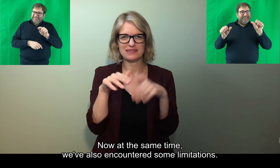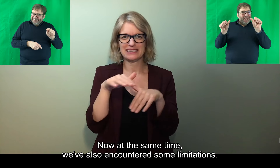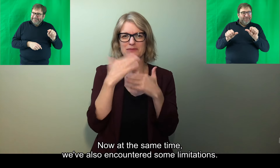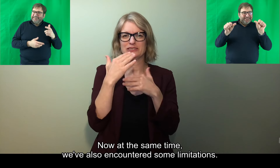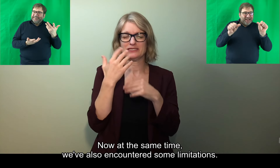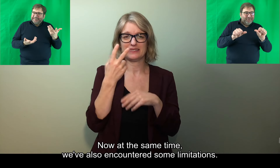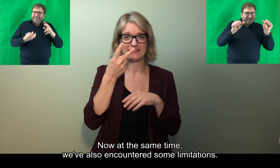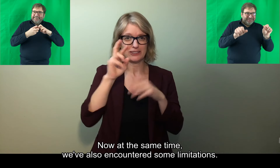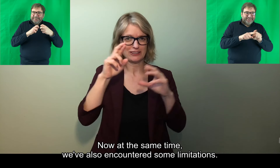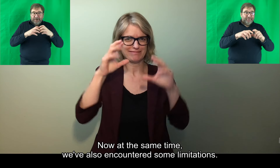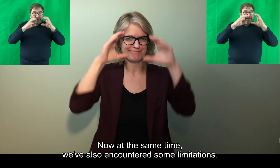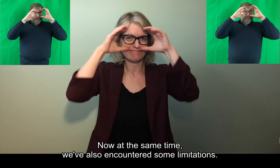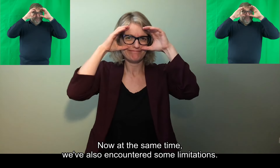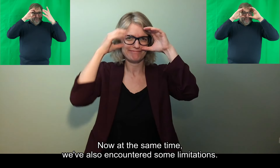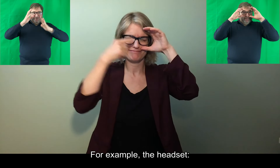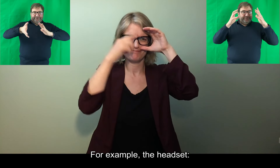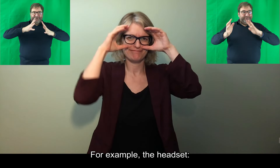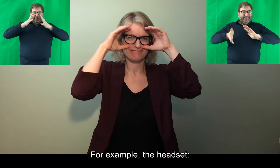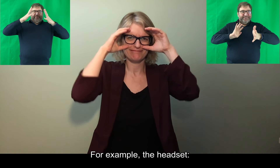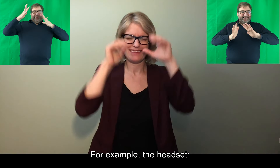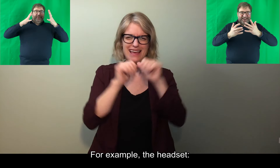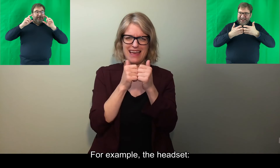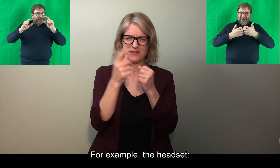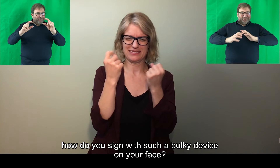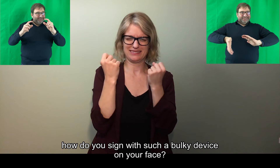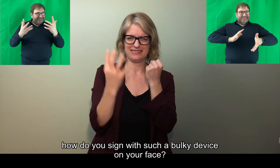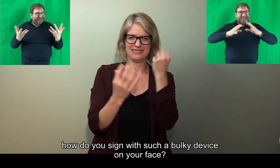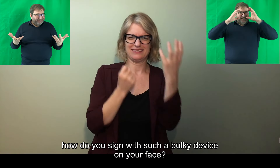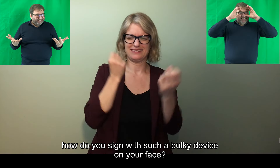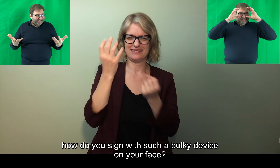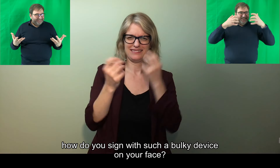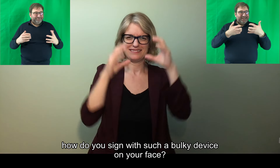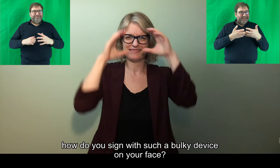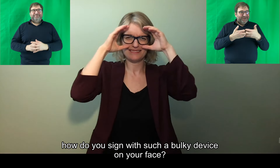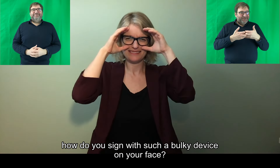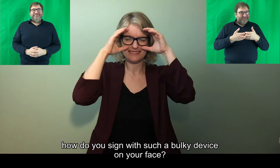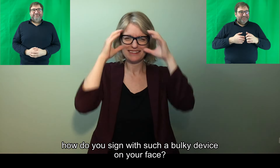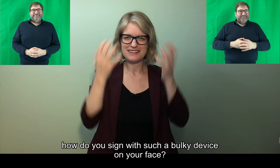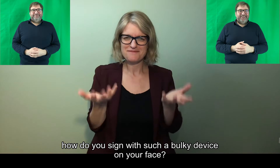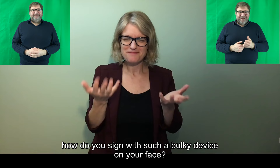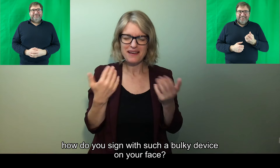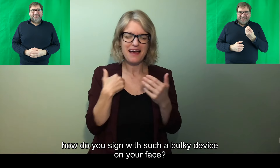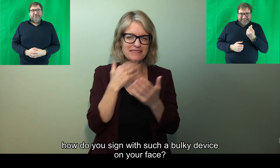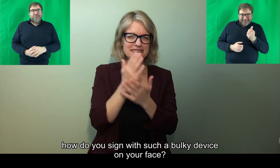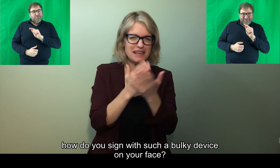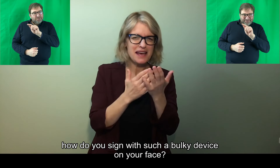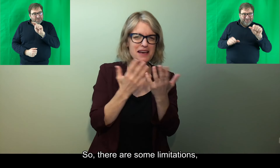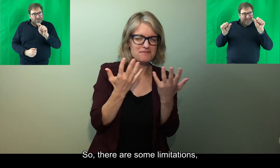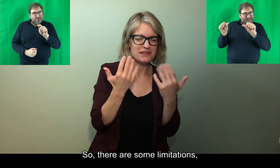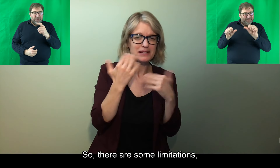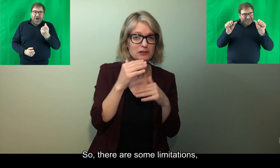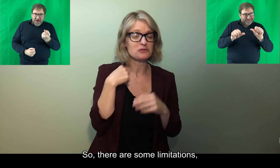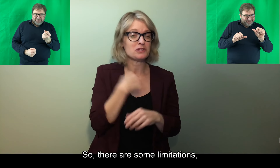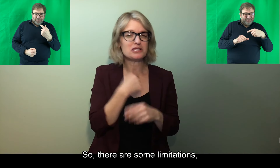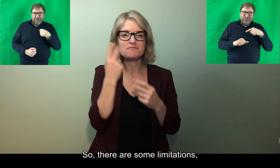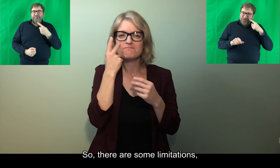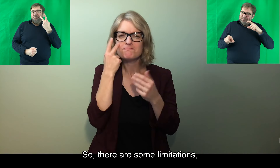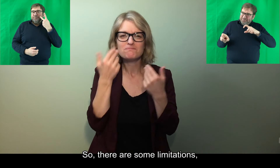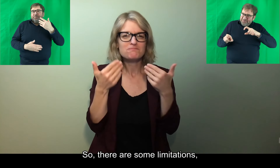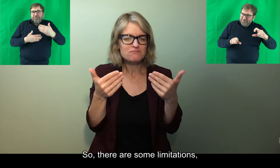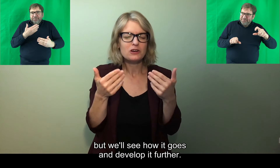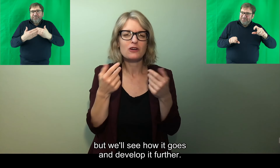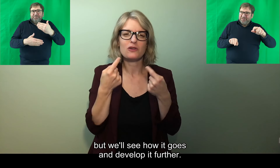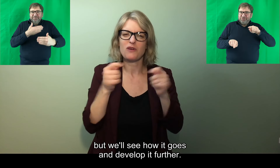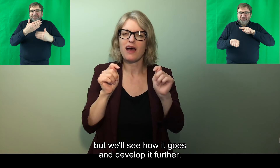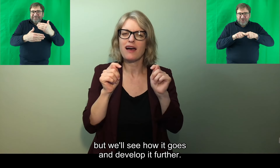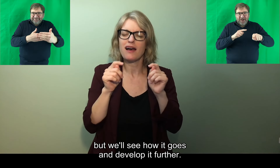time, we've also encountered some limitations. For example, the headset. How do you sign with such a bulky device on your face? So there are some